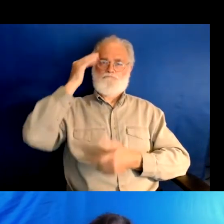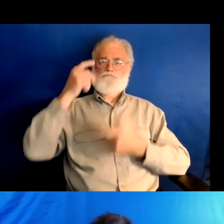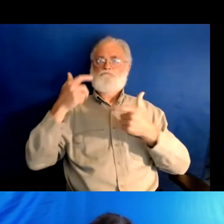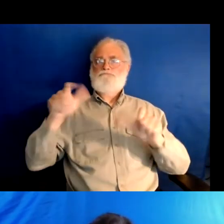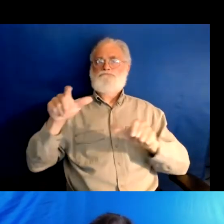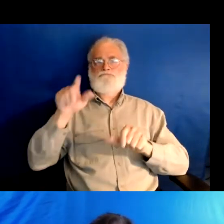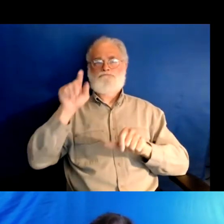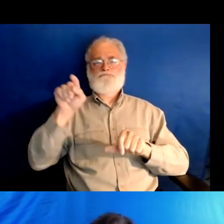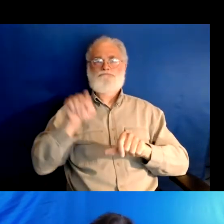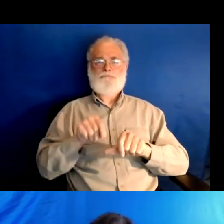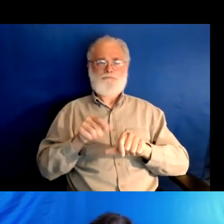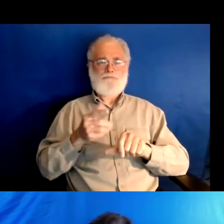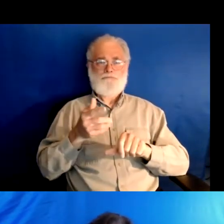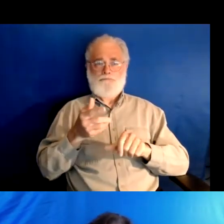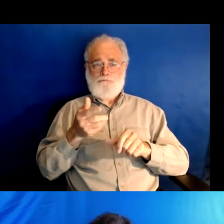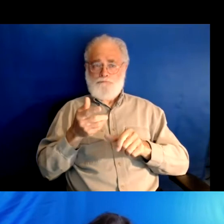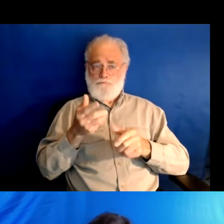it was important to know math,